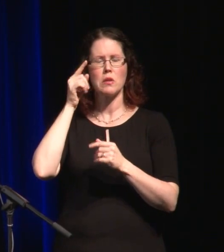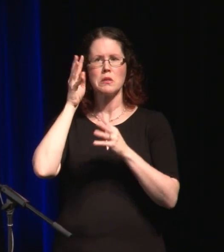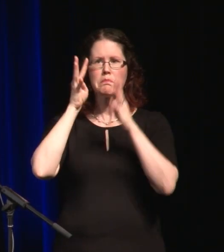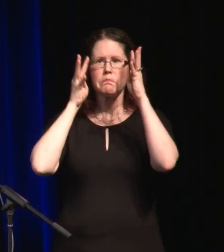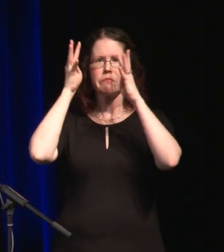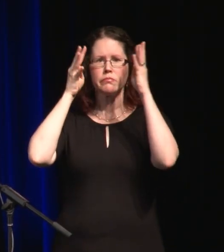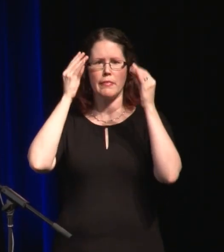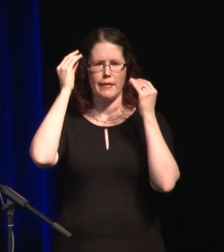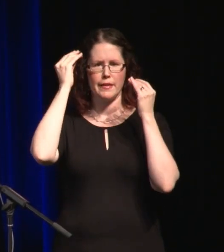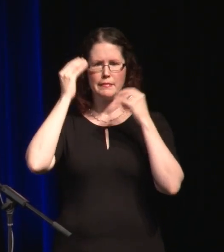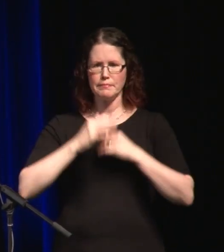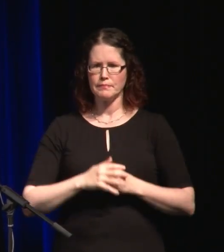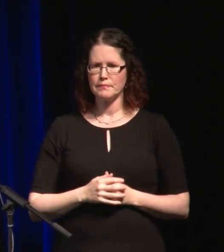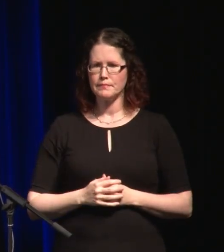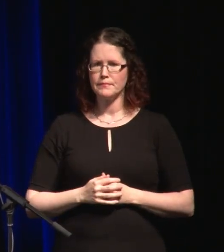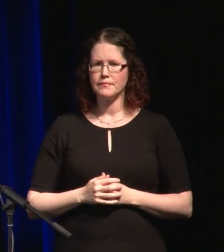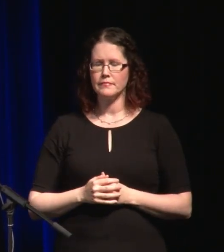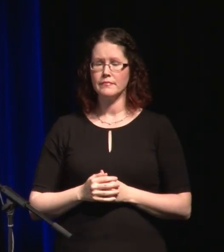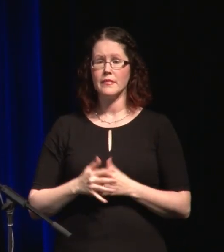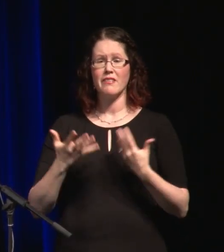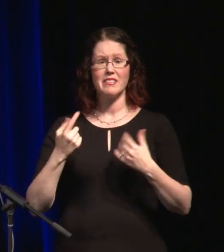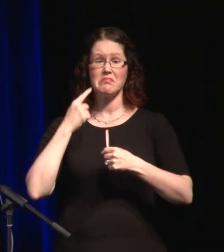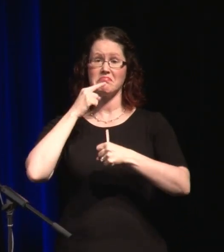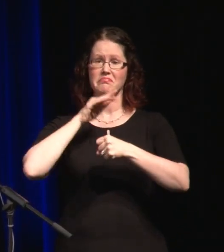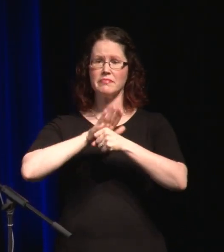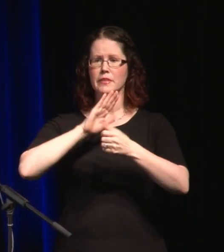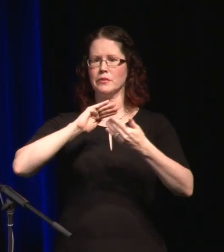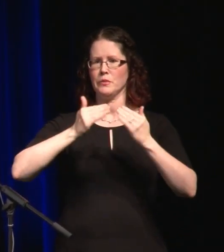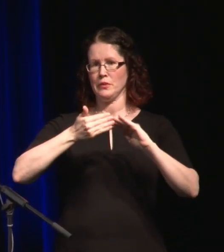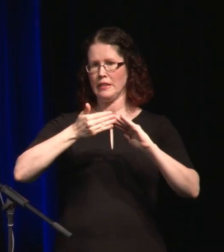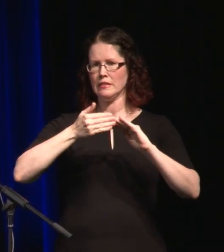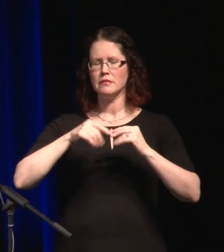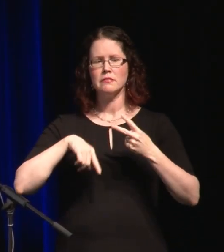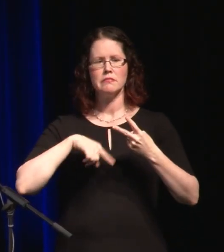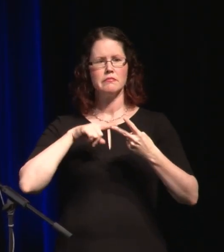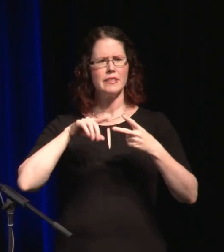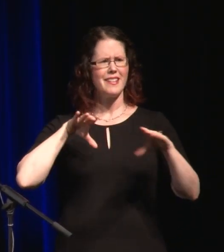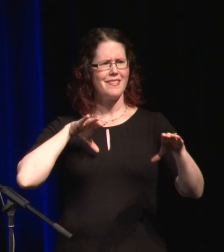It is his dedication to the community, his